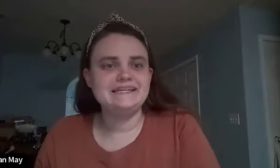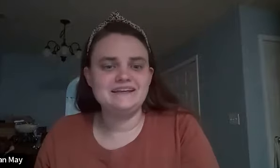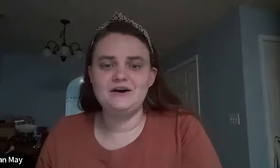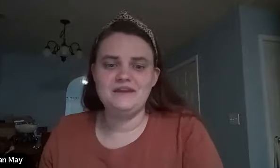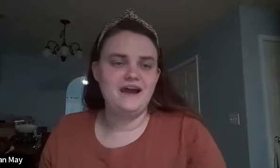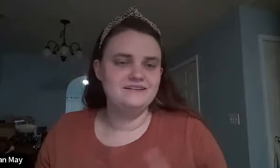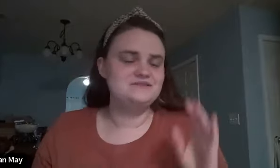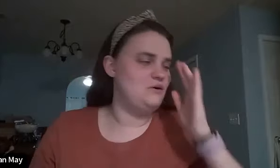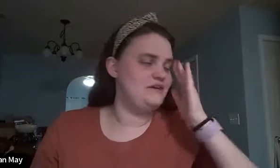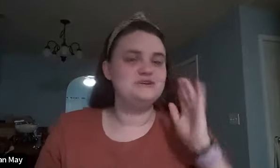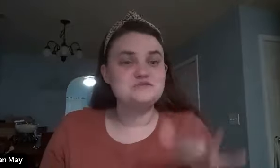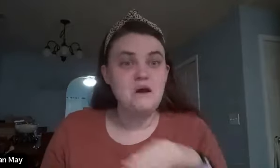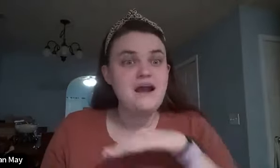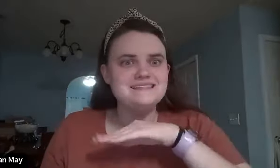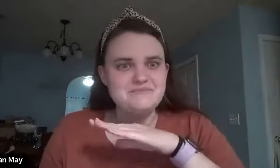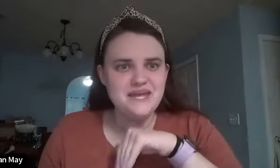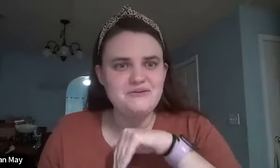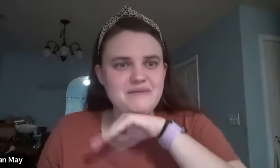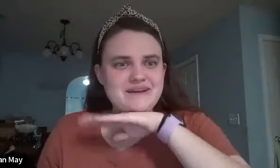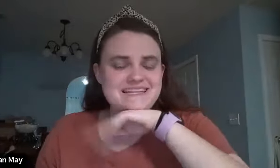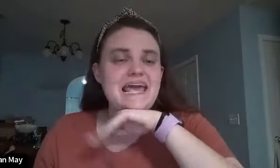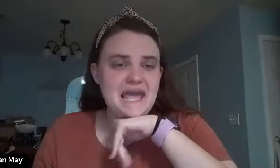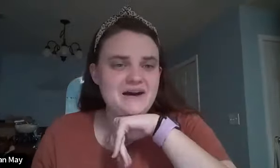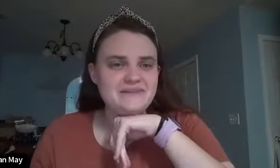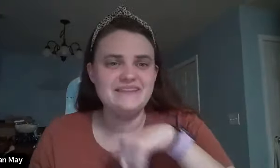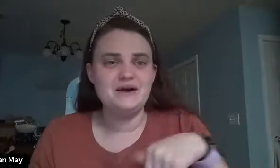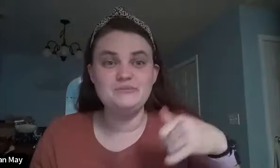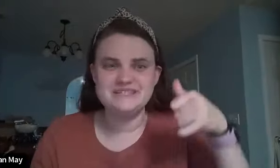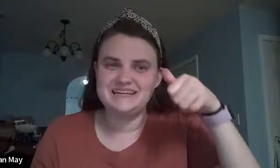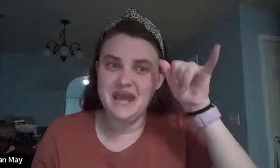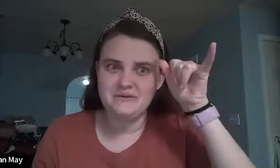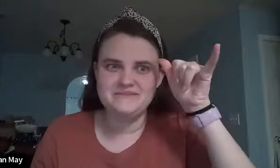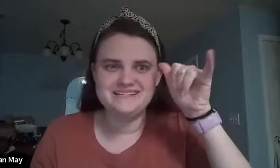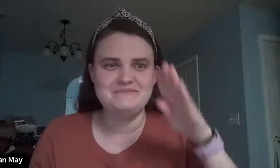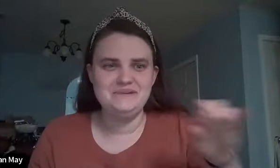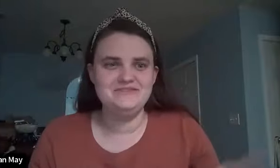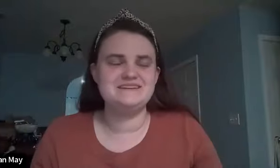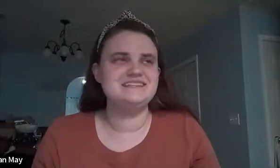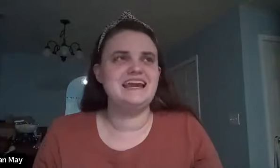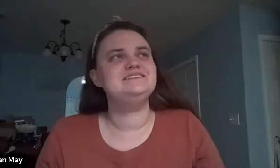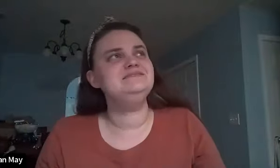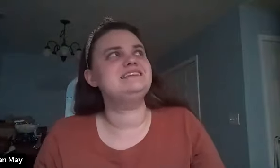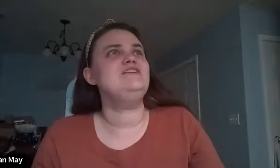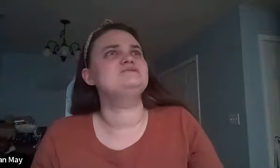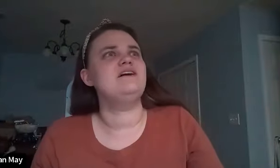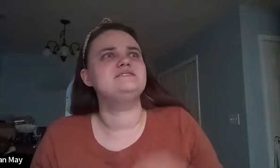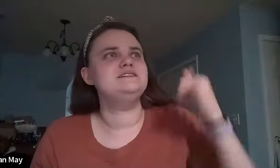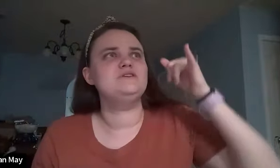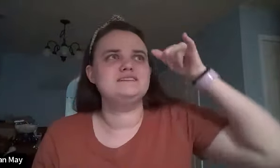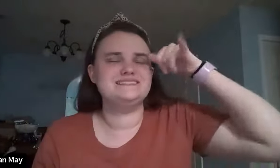and oh yeah, it was a whole thing, which is why I said pig when I meant to say ham, and then I almost said cow when I meant to say beef, because I was like, I don't say those often anymore because it's